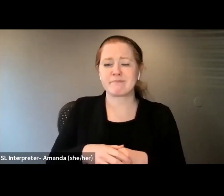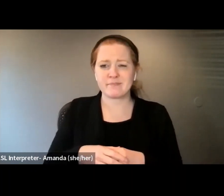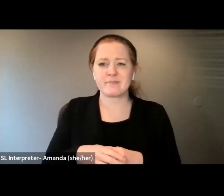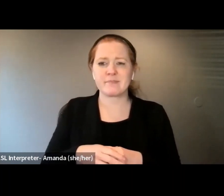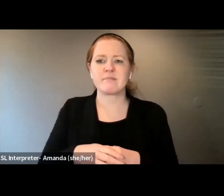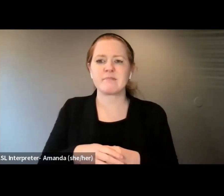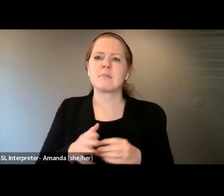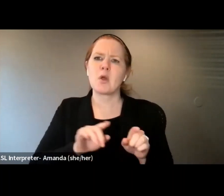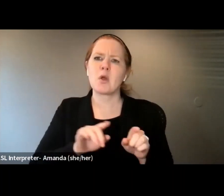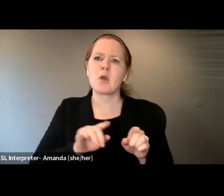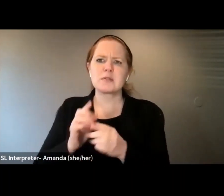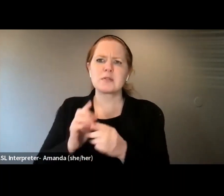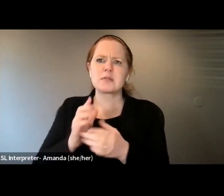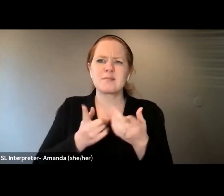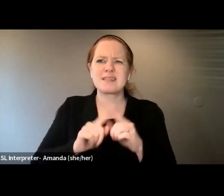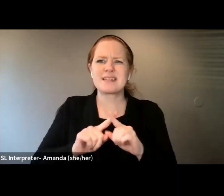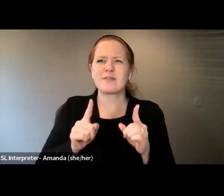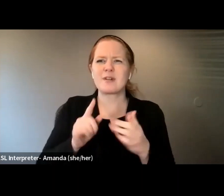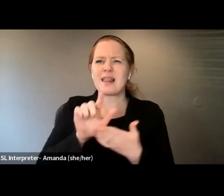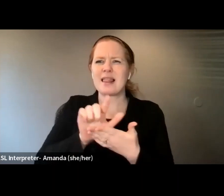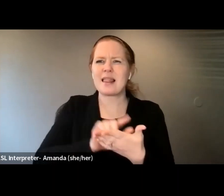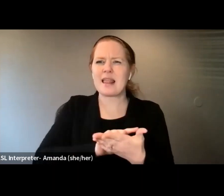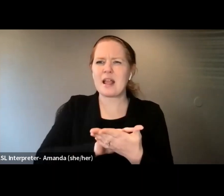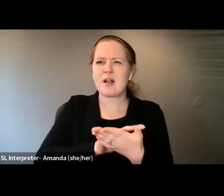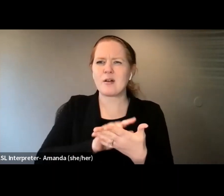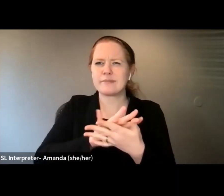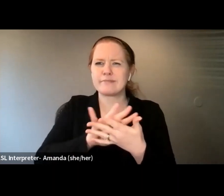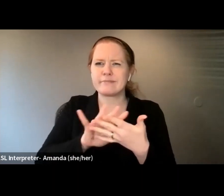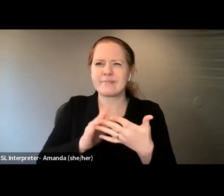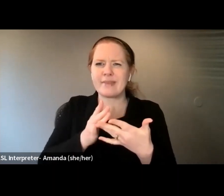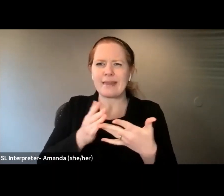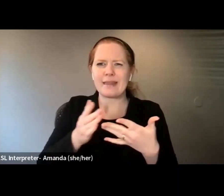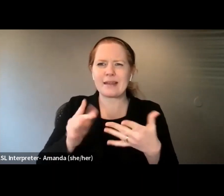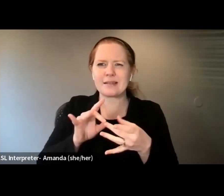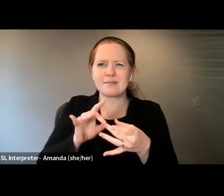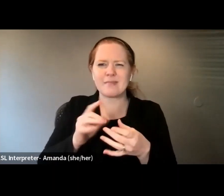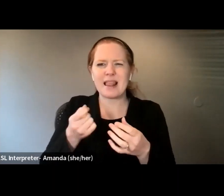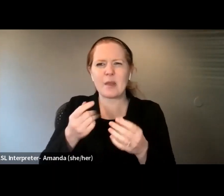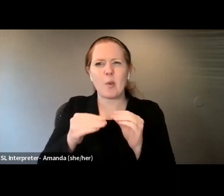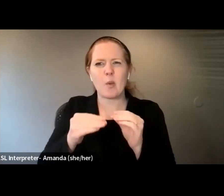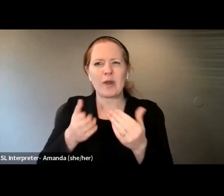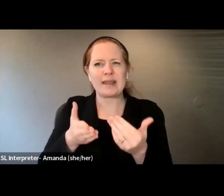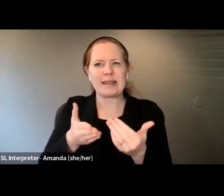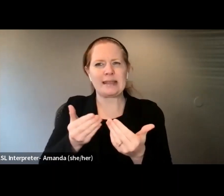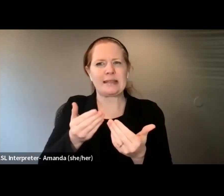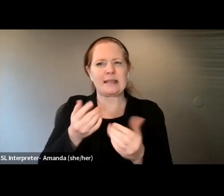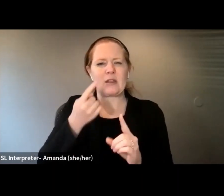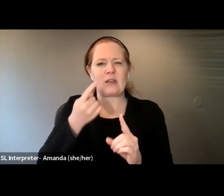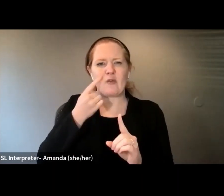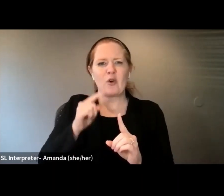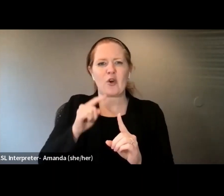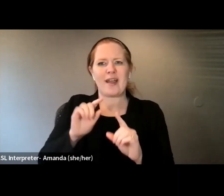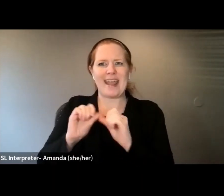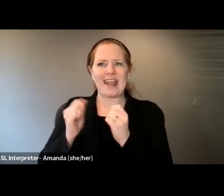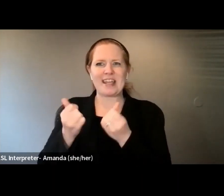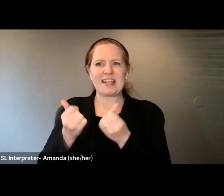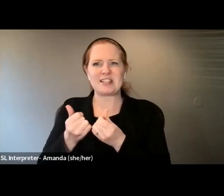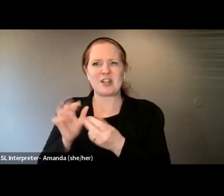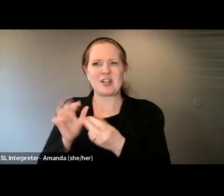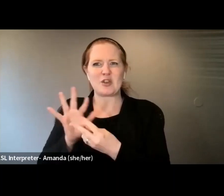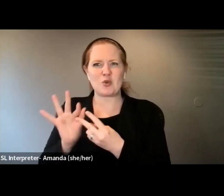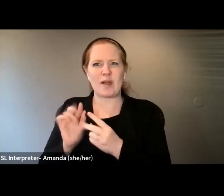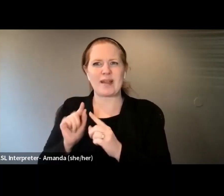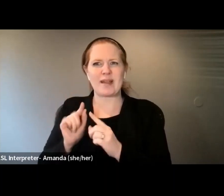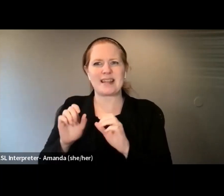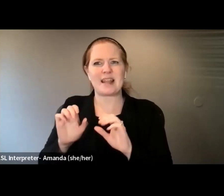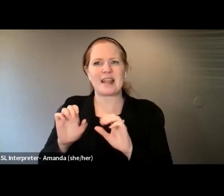different kind of legal underpinnings to this model that makes it easier for an agency with choice to be able to offer